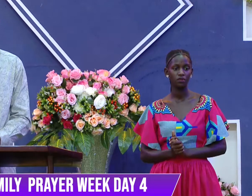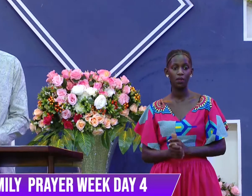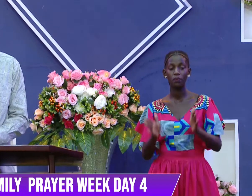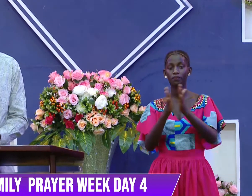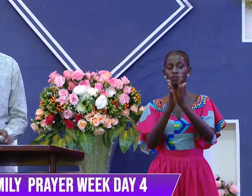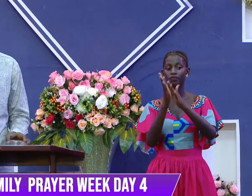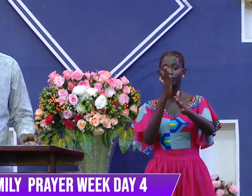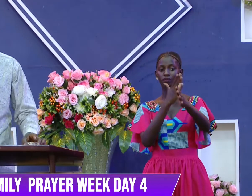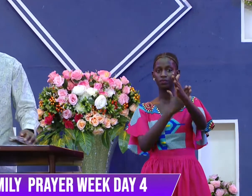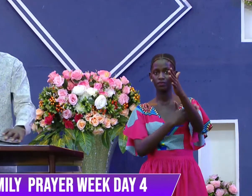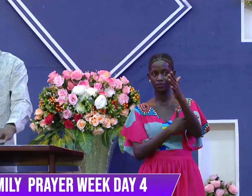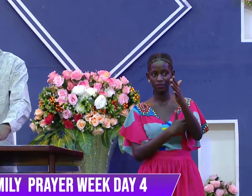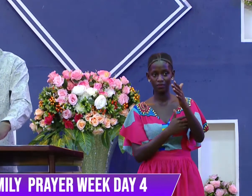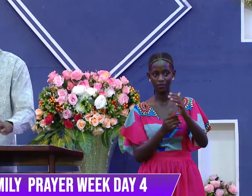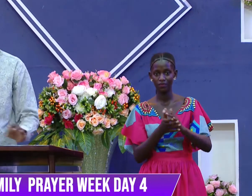Kama yeva zwi.